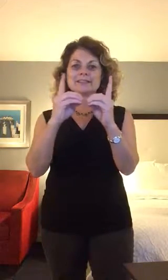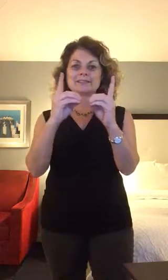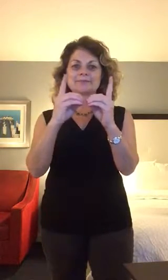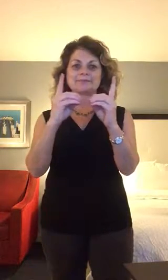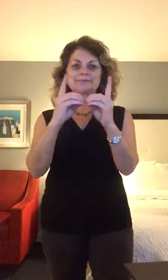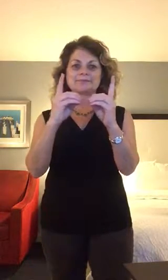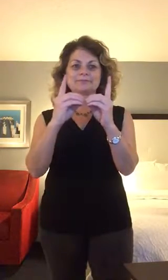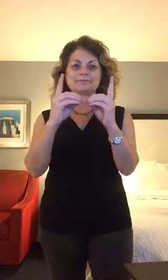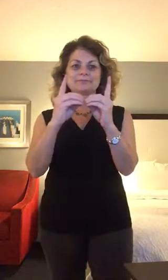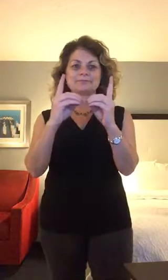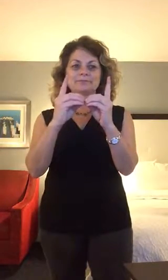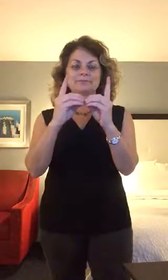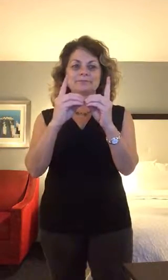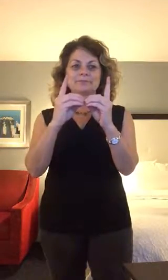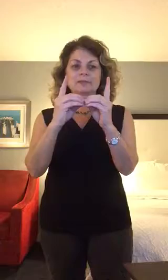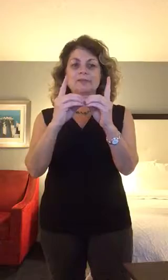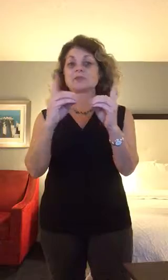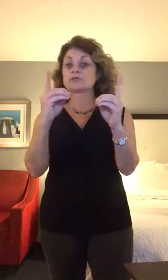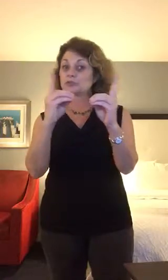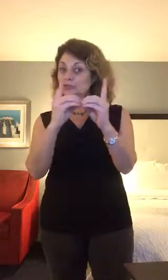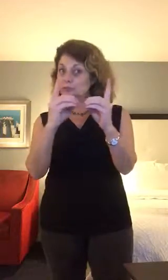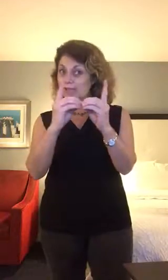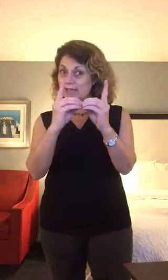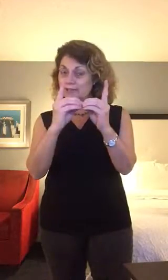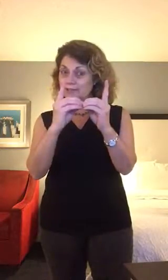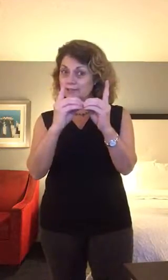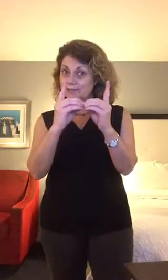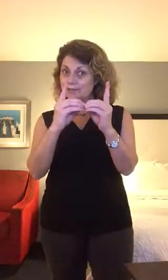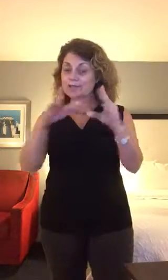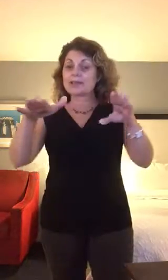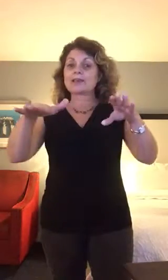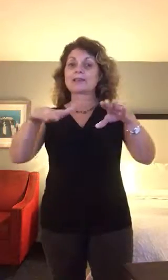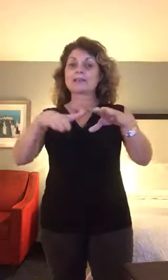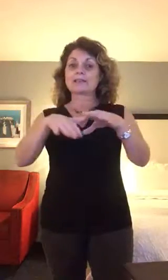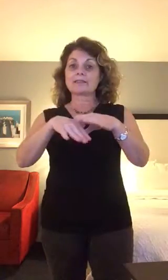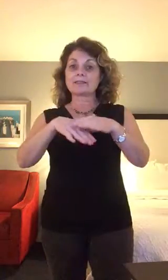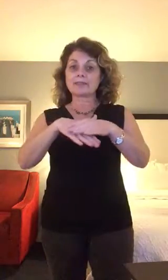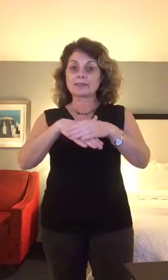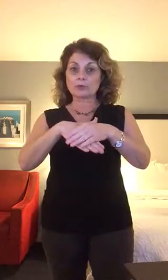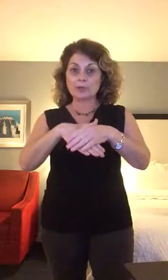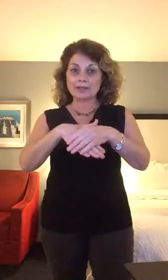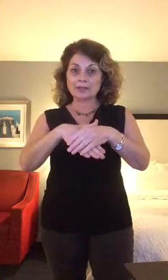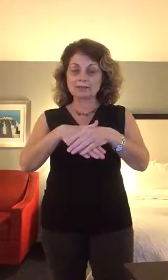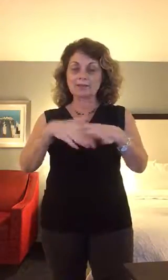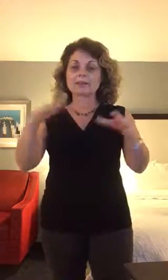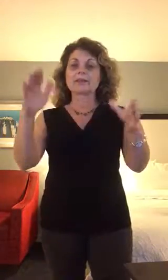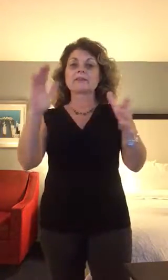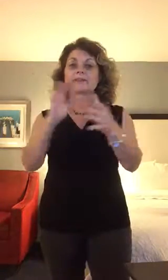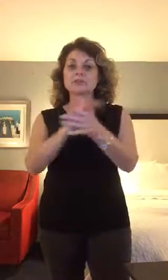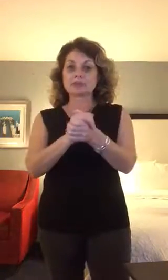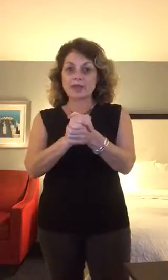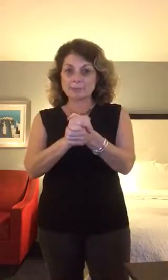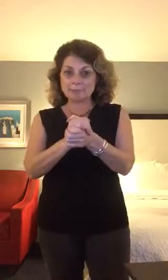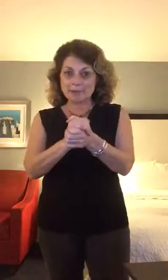date. So first you date, then the wedding, then you get